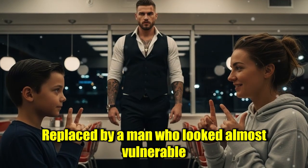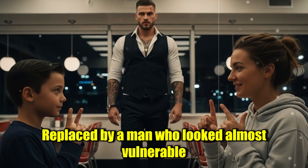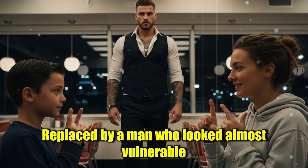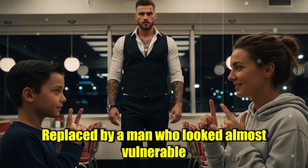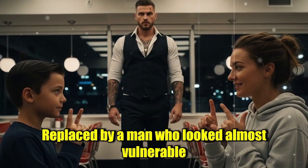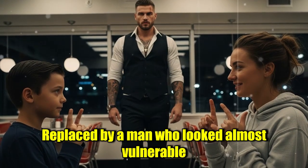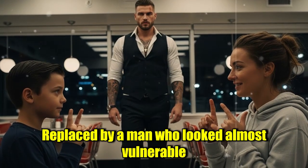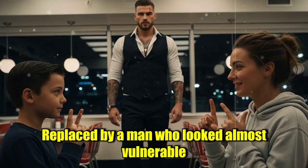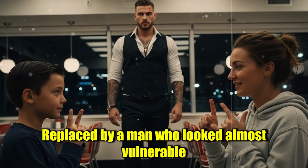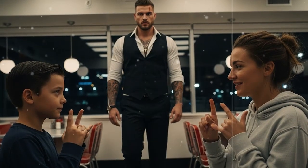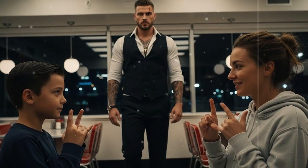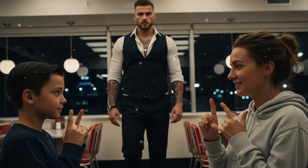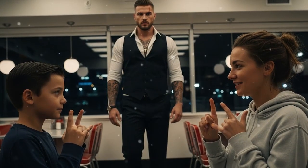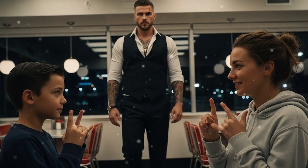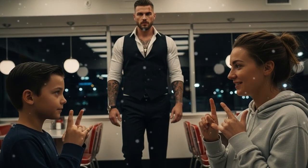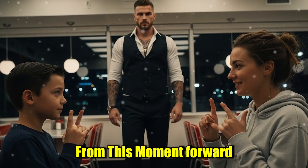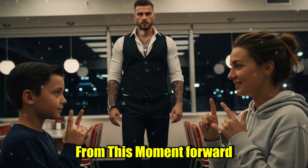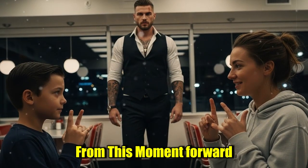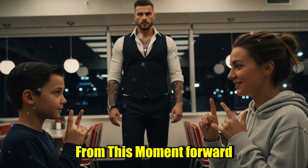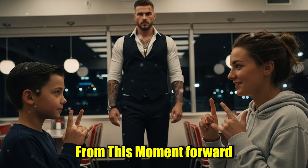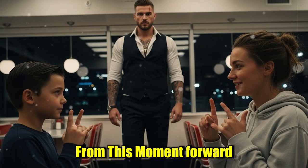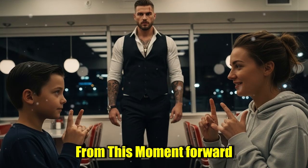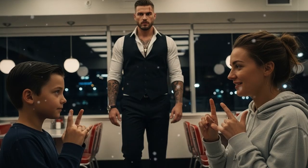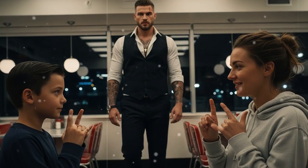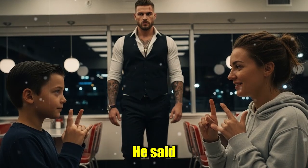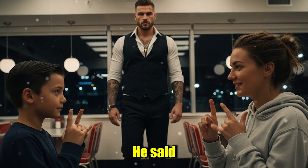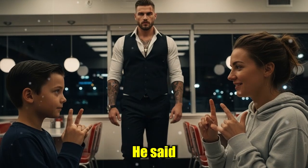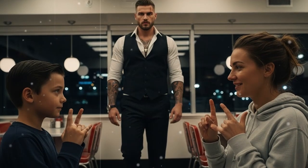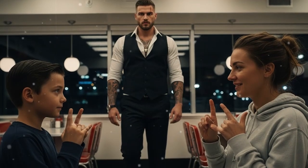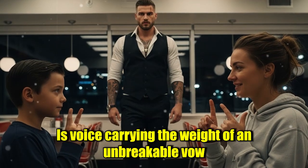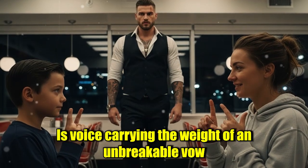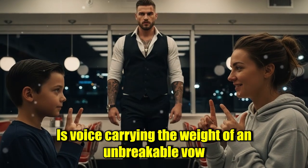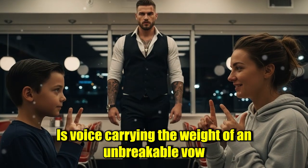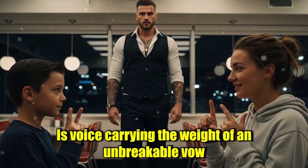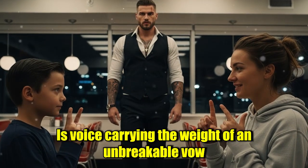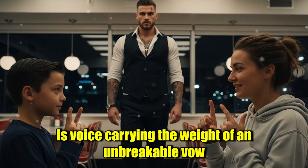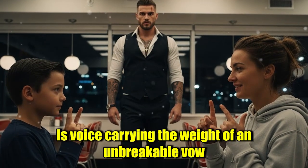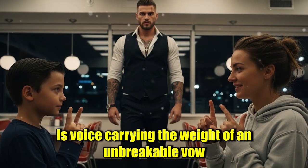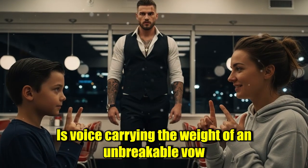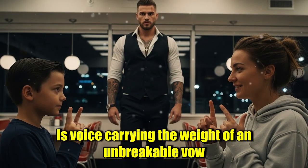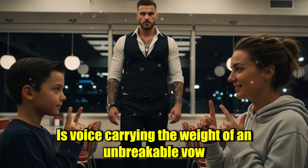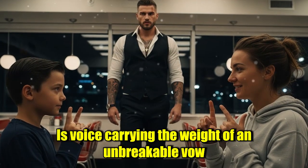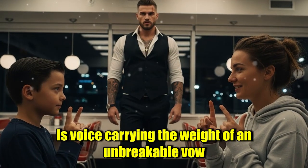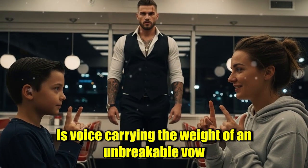looked almost vulnerable. "From this moment forward," he said, his voice carrying the weight of an unbreakable